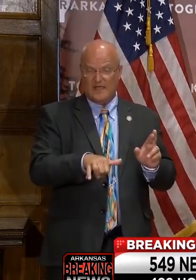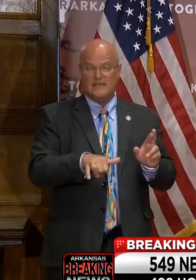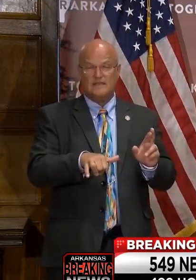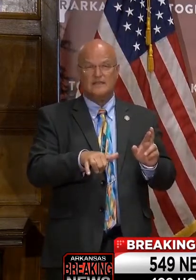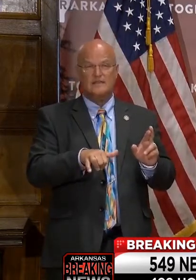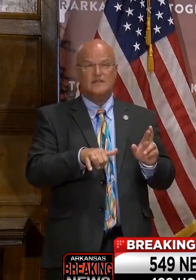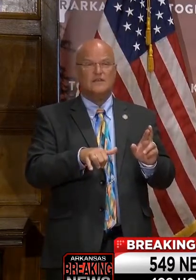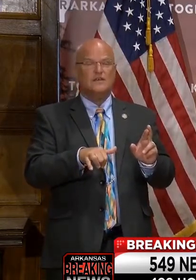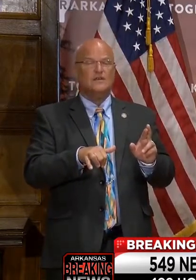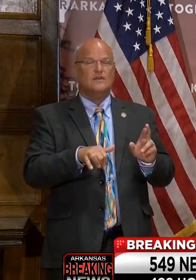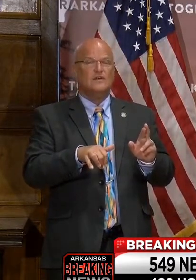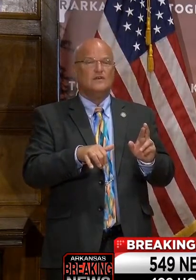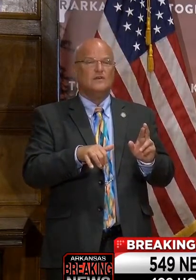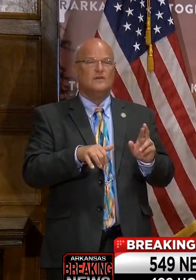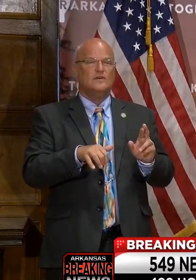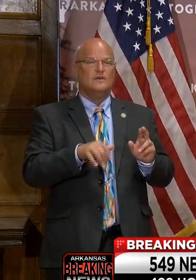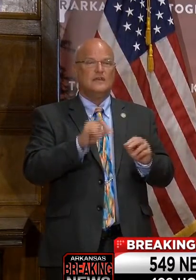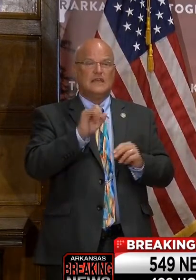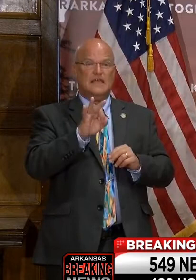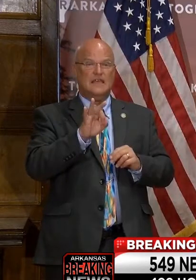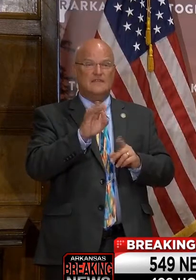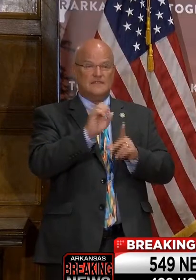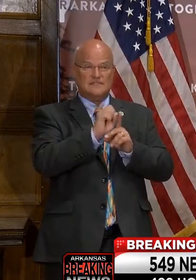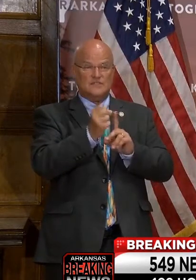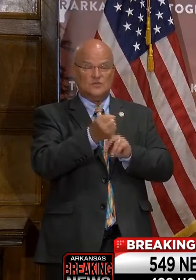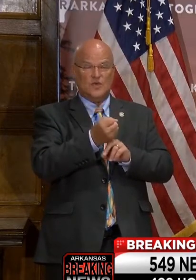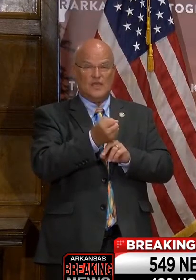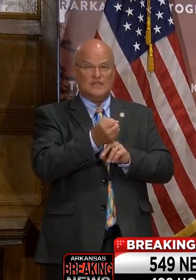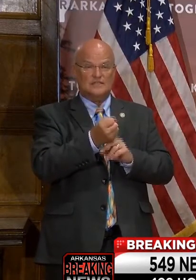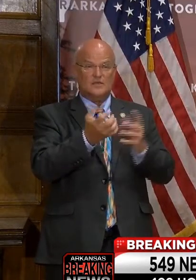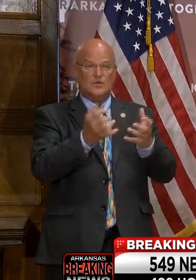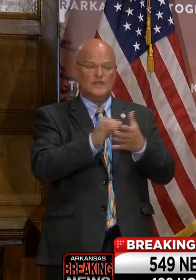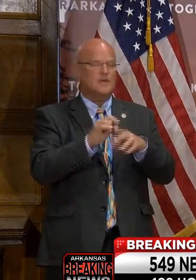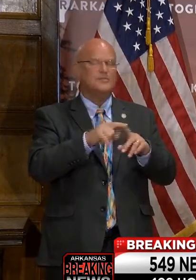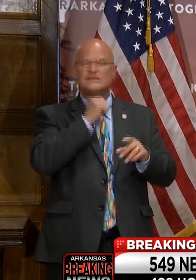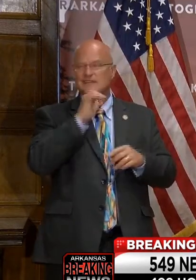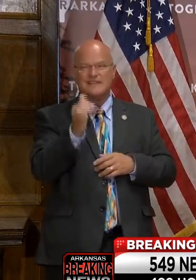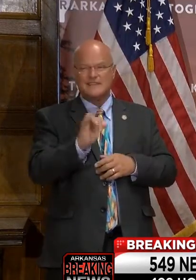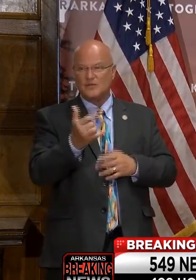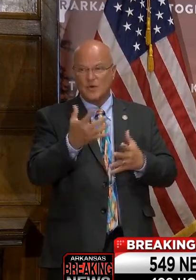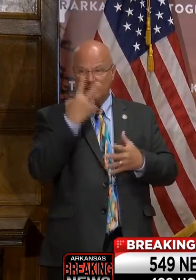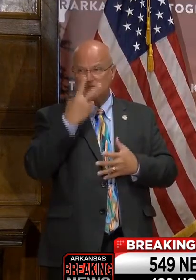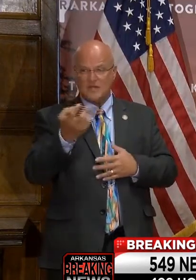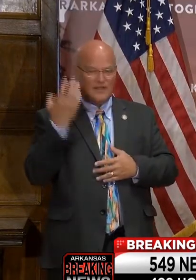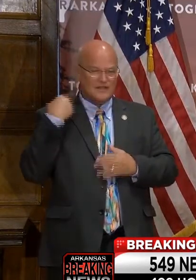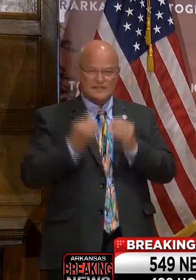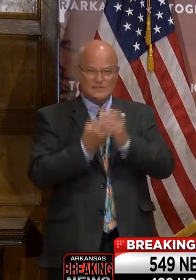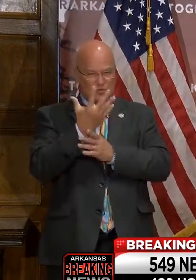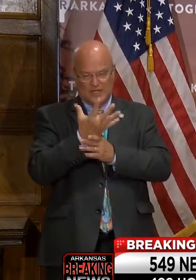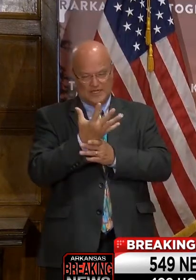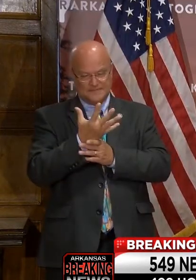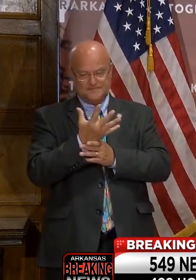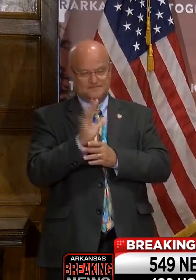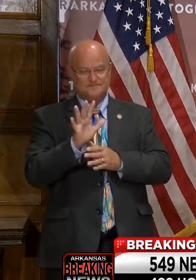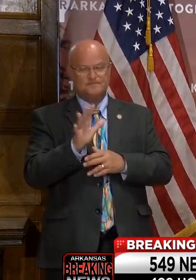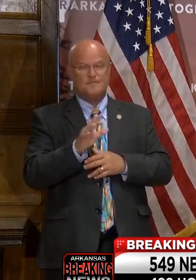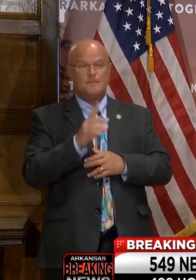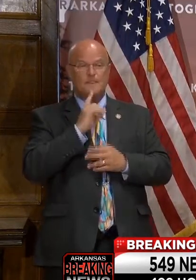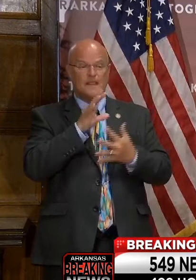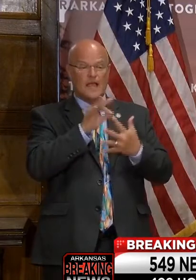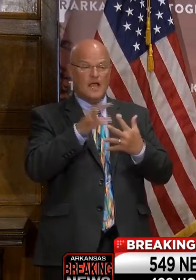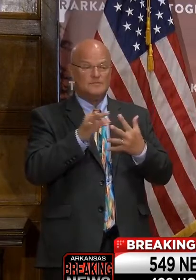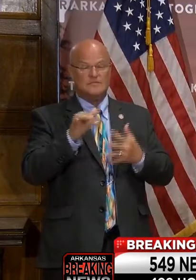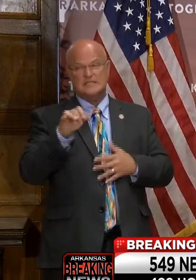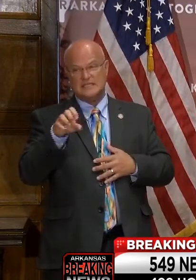the, if there was a situation that warranted that. But it's not the same as what we saw in the spring. So is it an